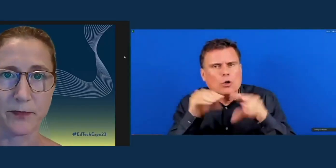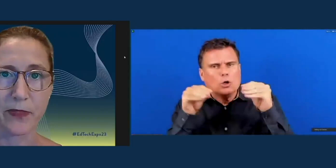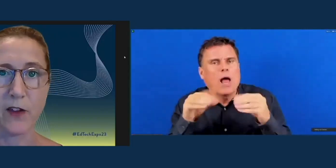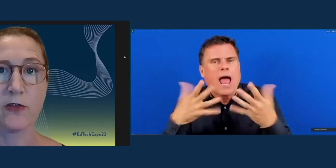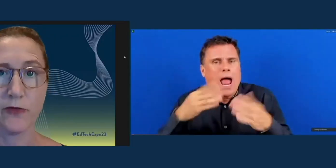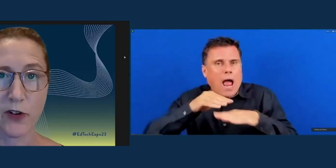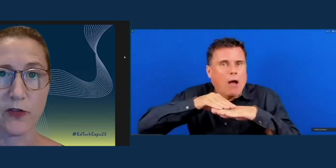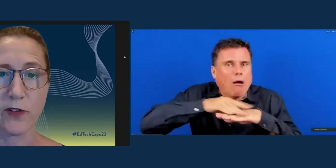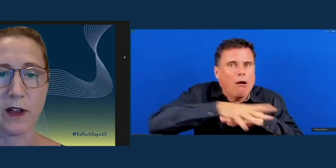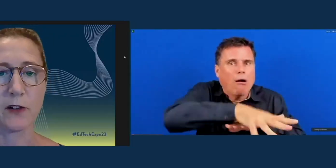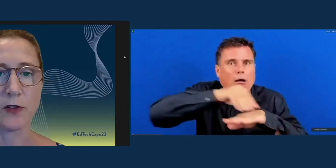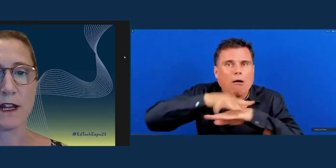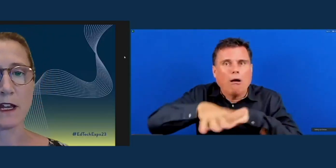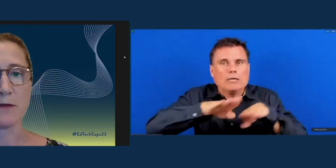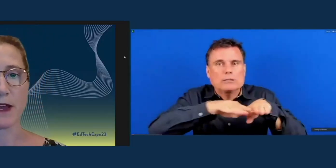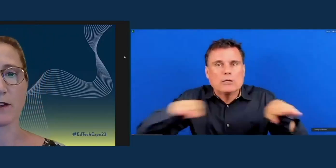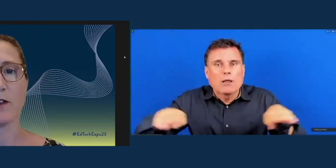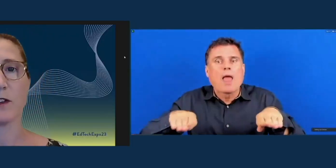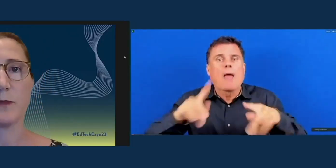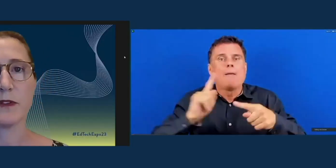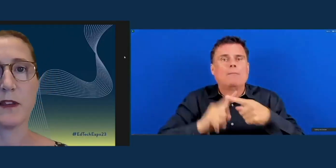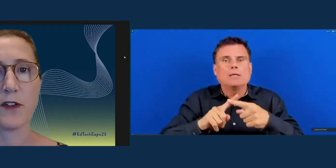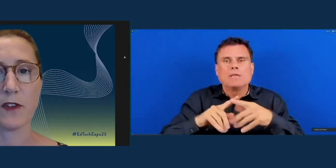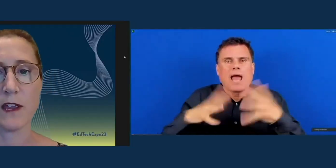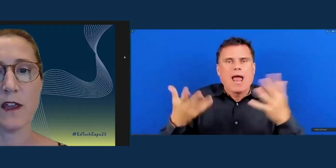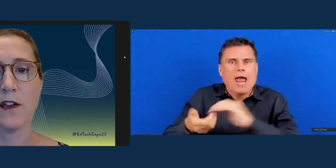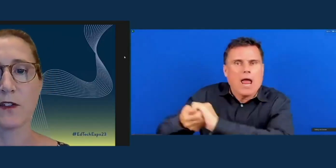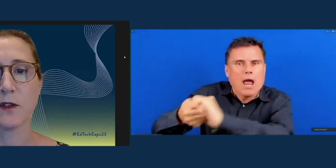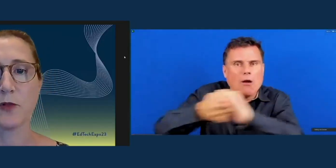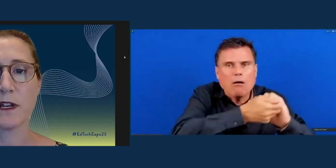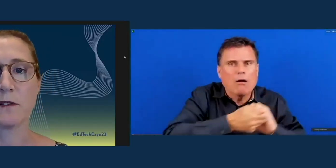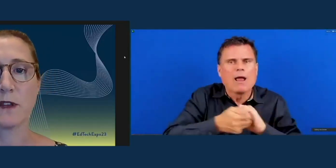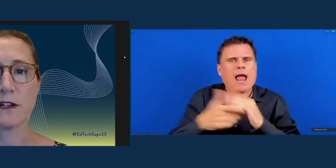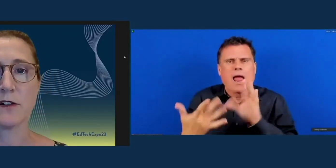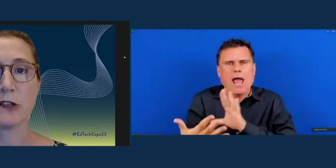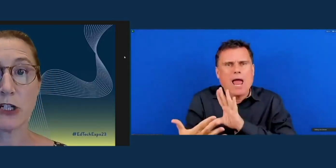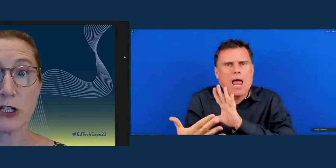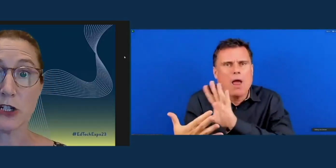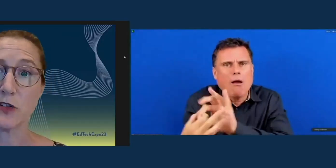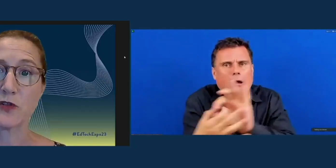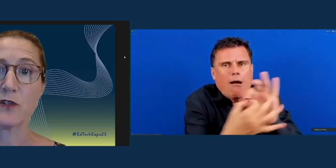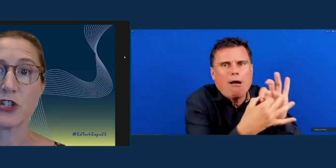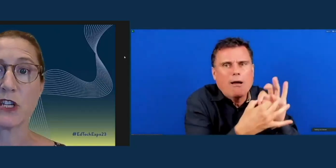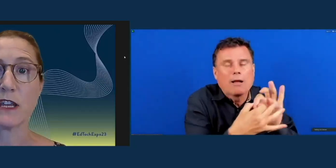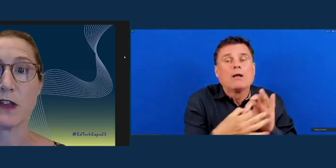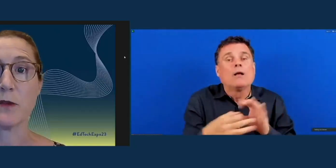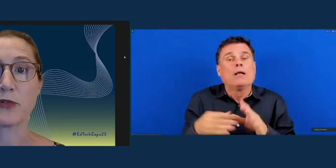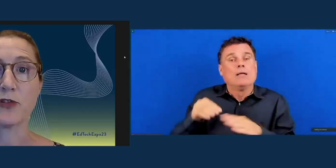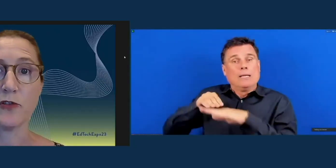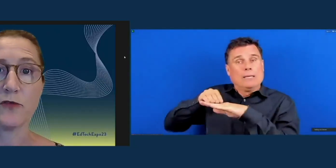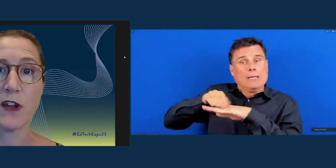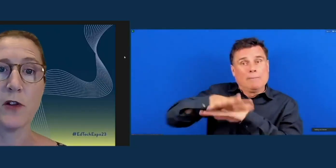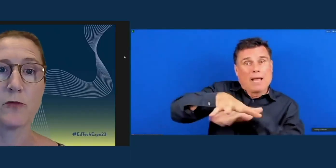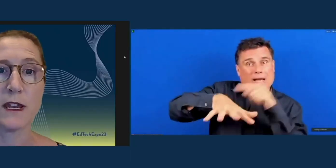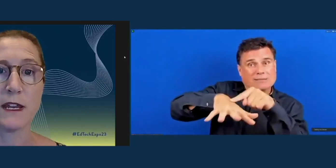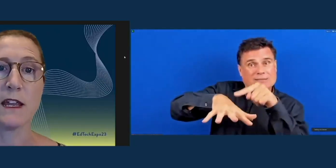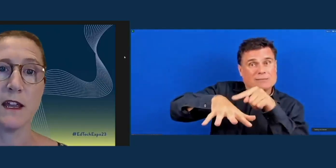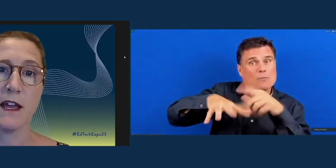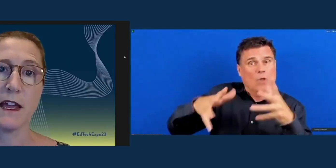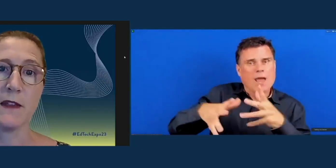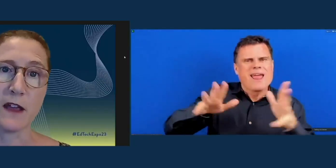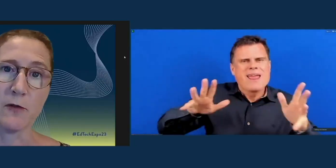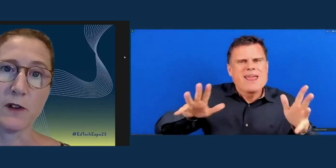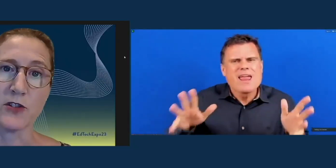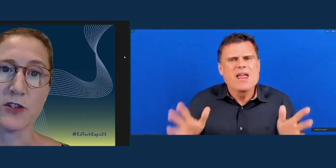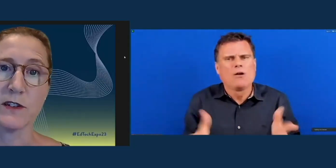management. First, on creating impact, specifically supporting learners to achieve improved